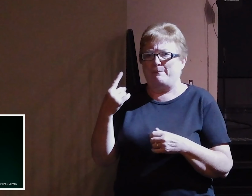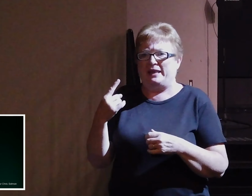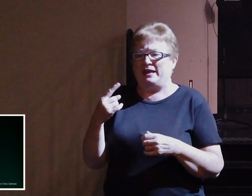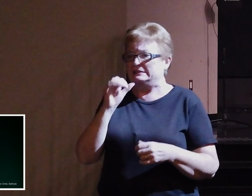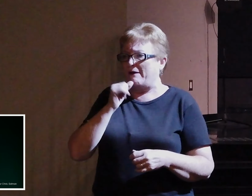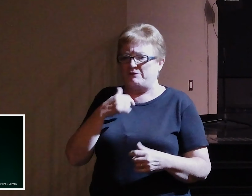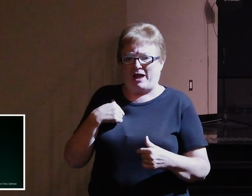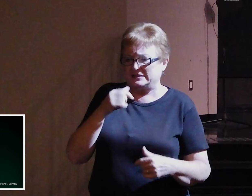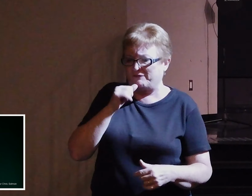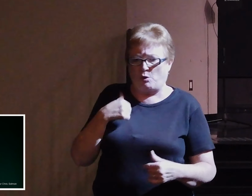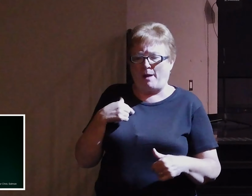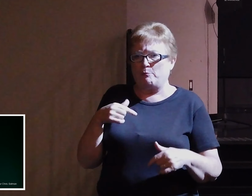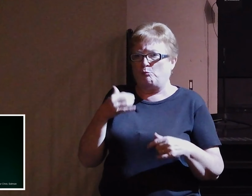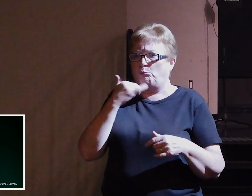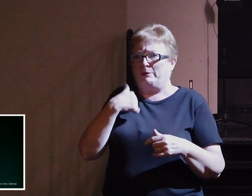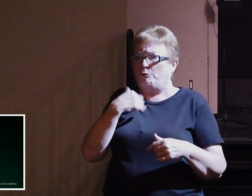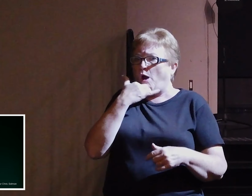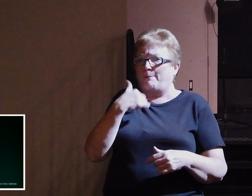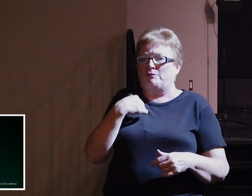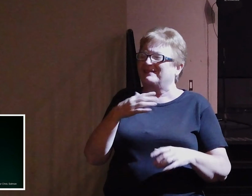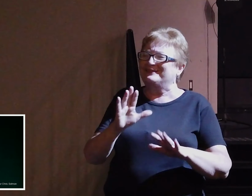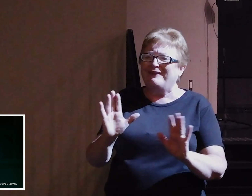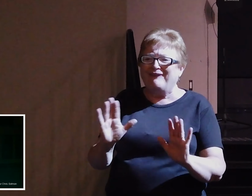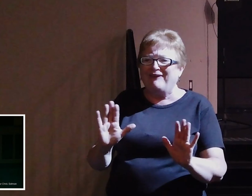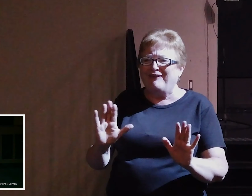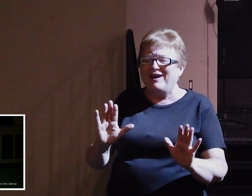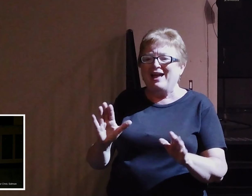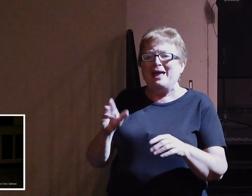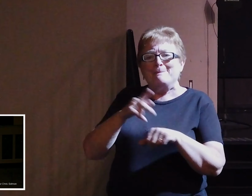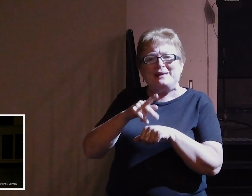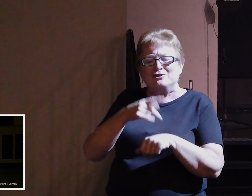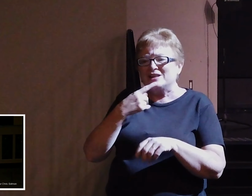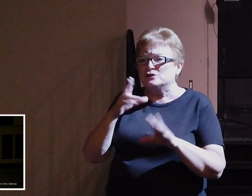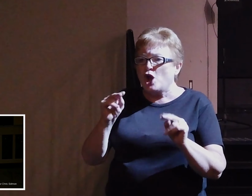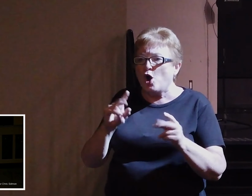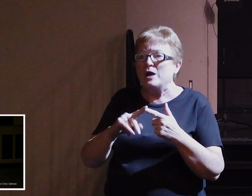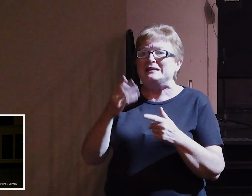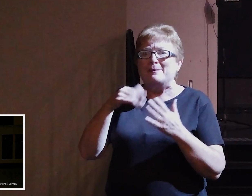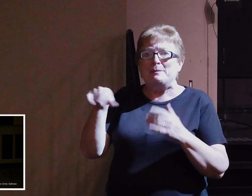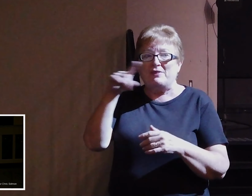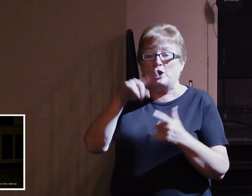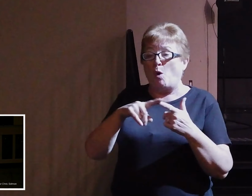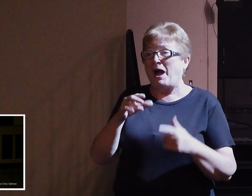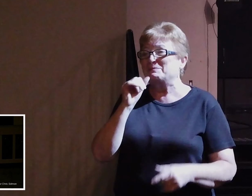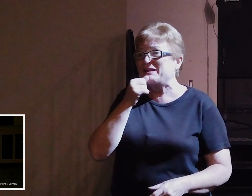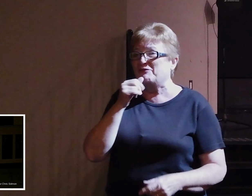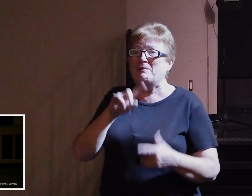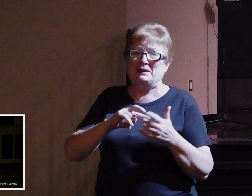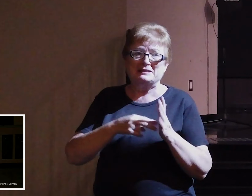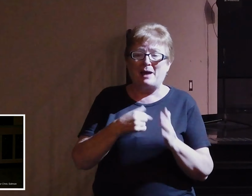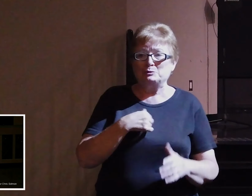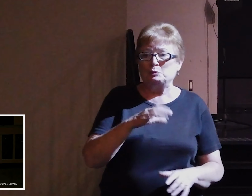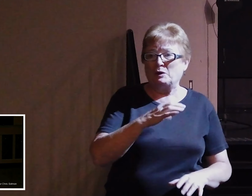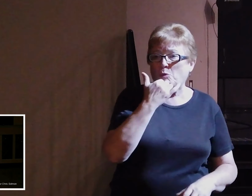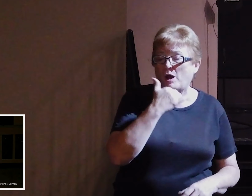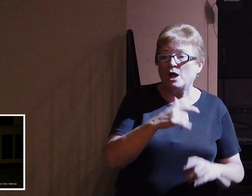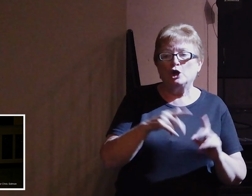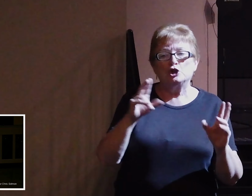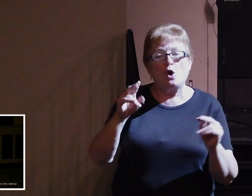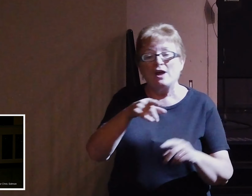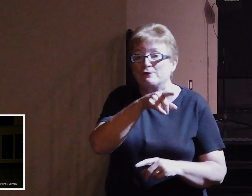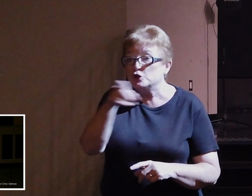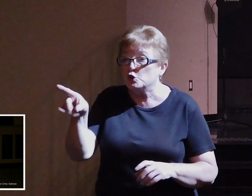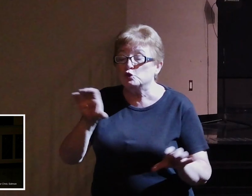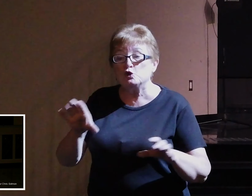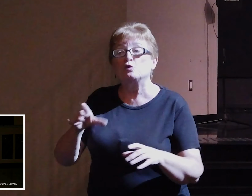I know most times in life when suffering comes, you think I'm doing something wrong. But know this, if you're what's right, what God has